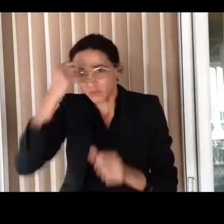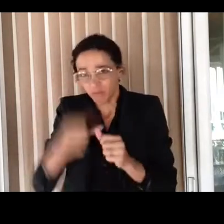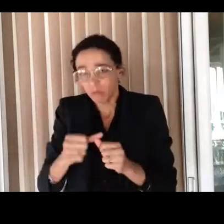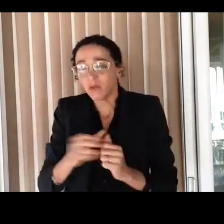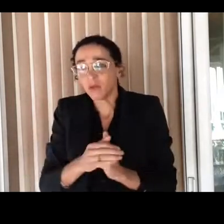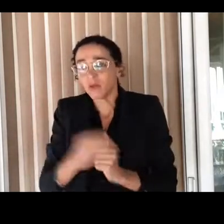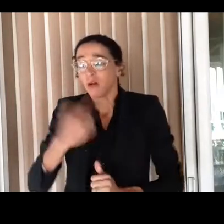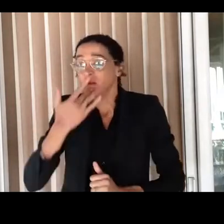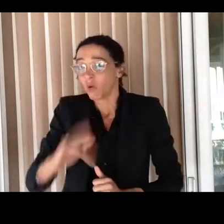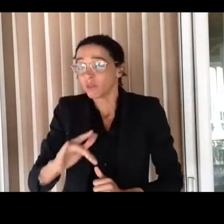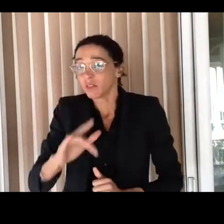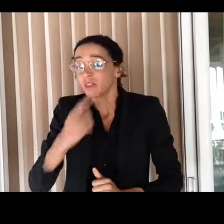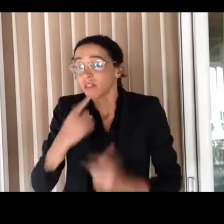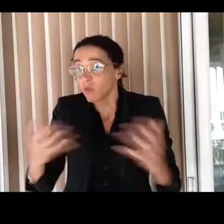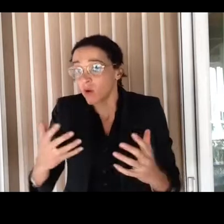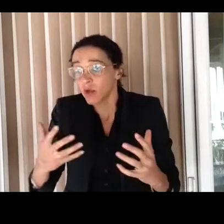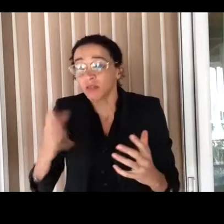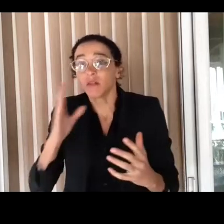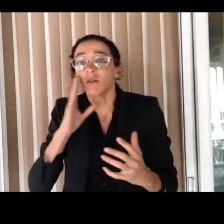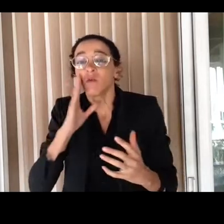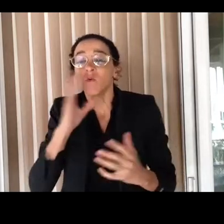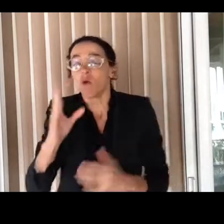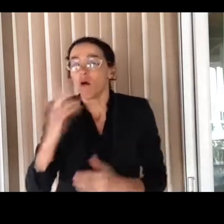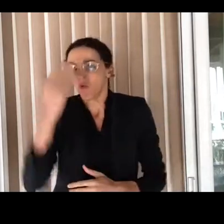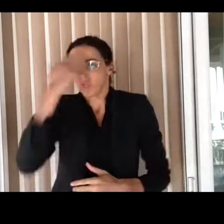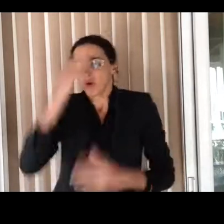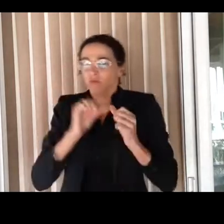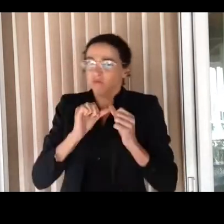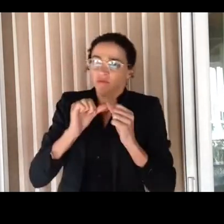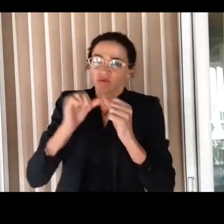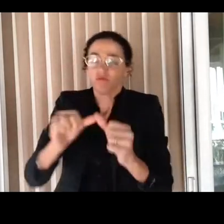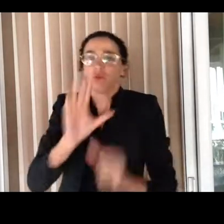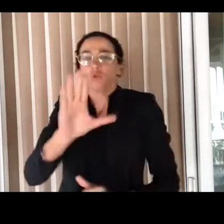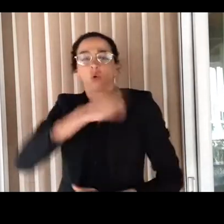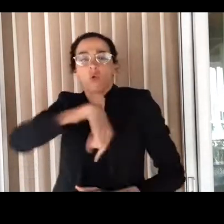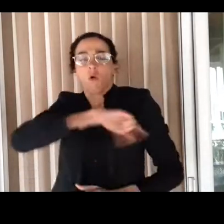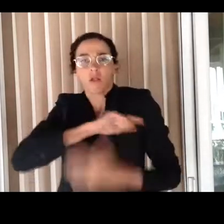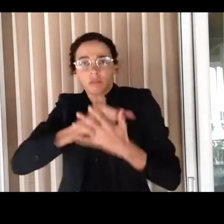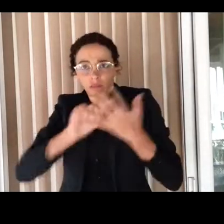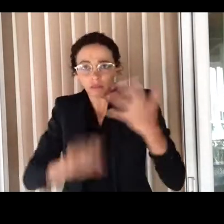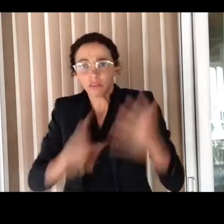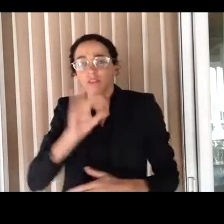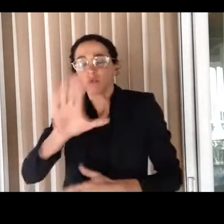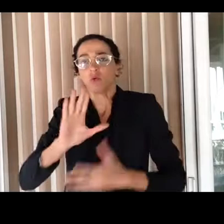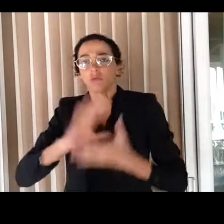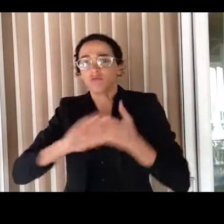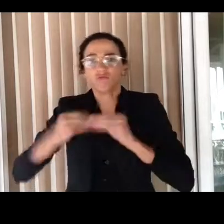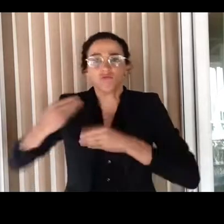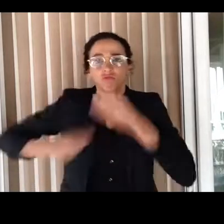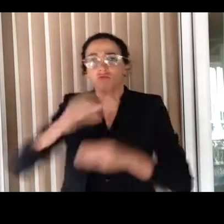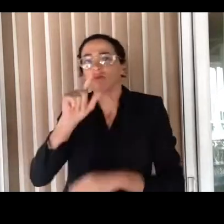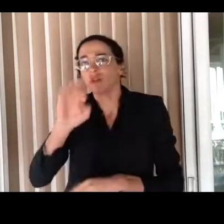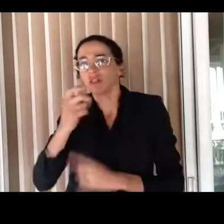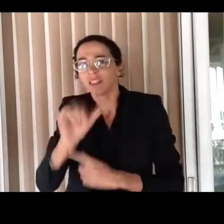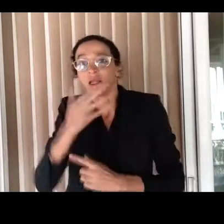know I'll carry on some of your qualities and live your legacy to the best that I can, but a lot of it definitely